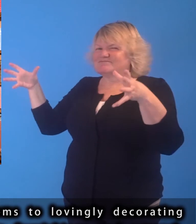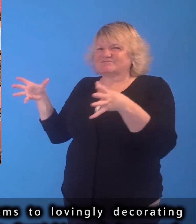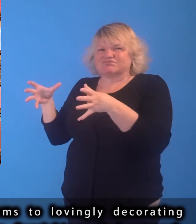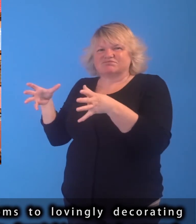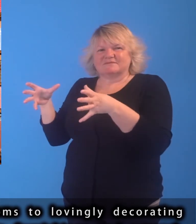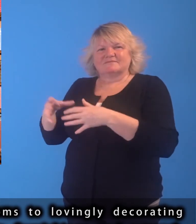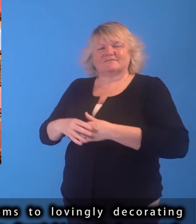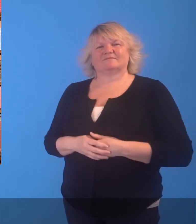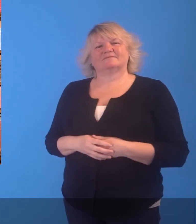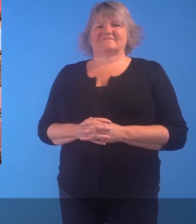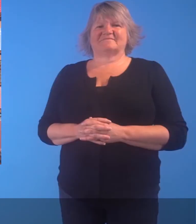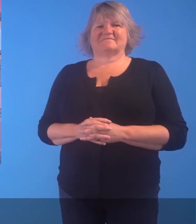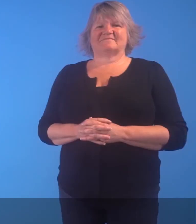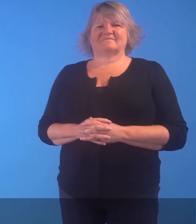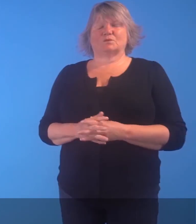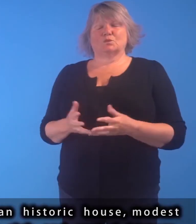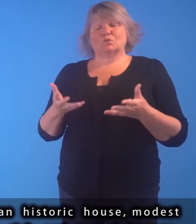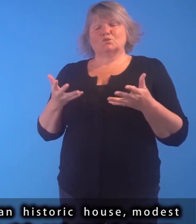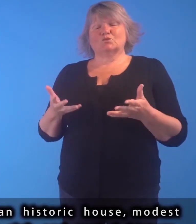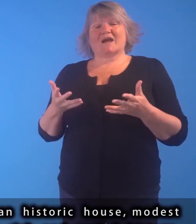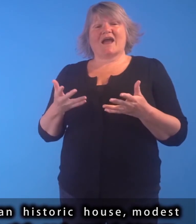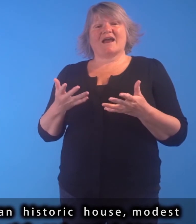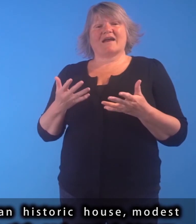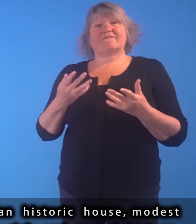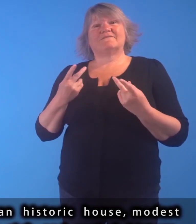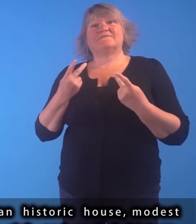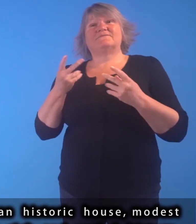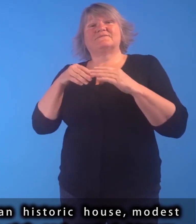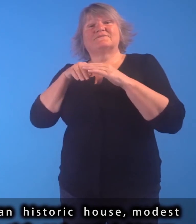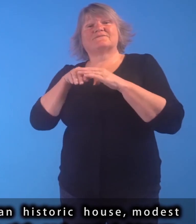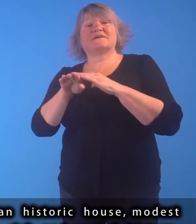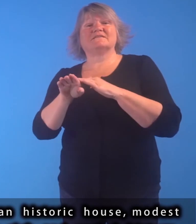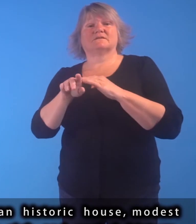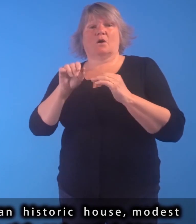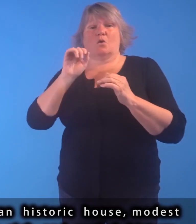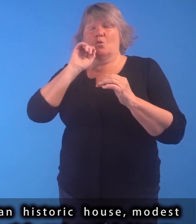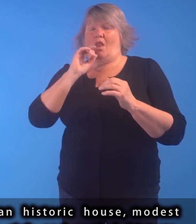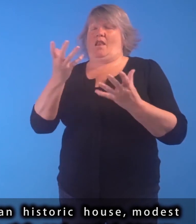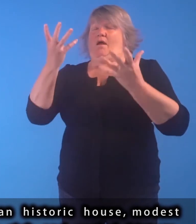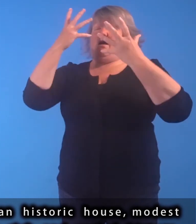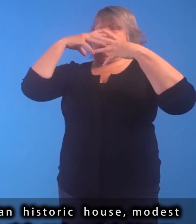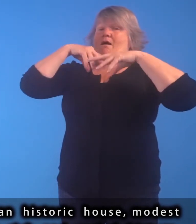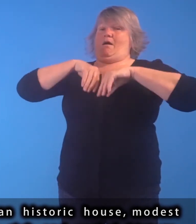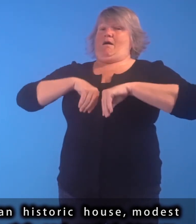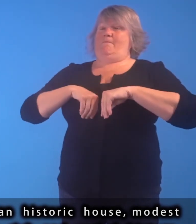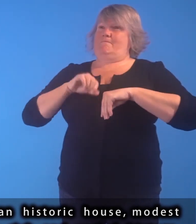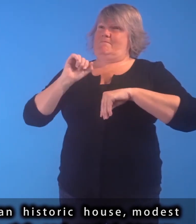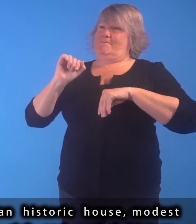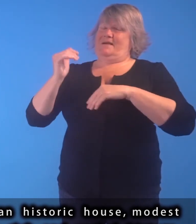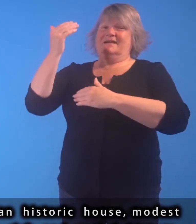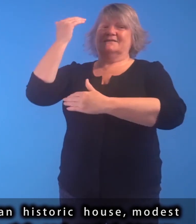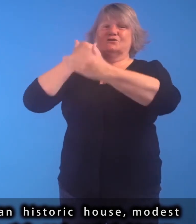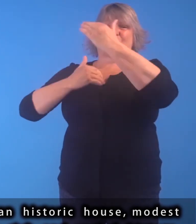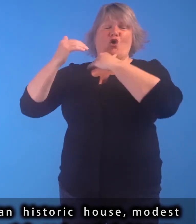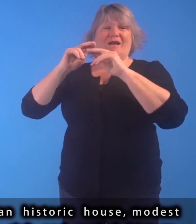That the Reeds were considered to be fair employers is attested to by the recollections of the daughter of Anne